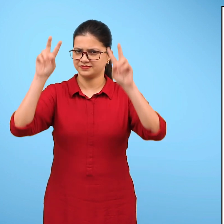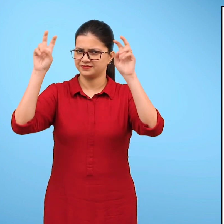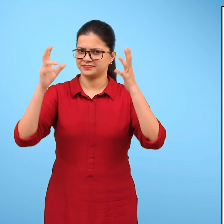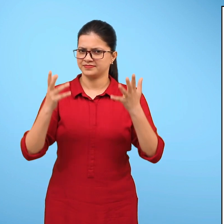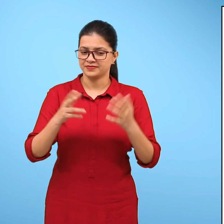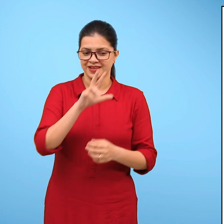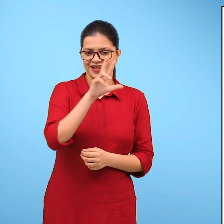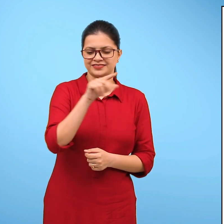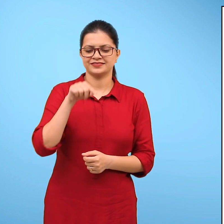8.1